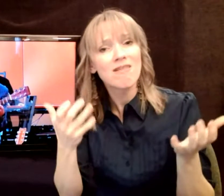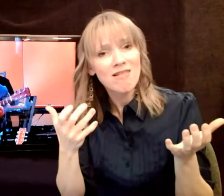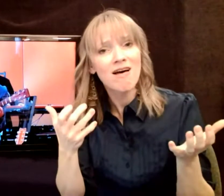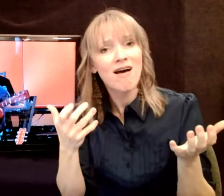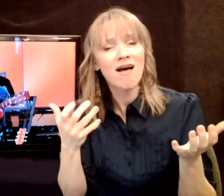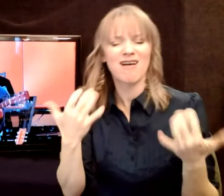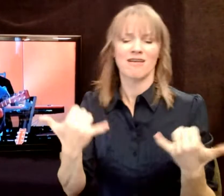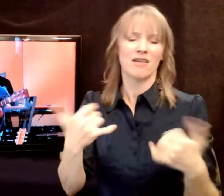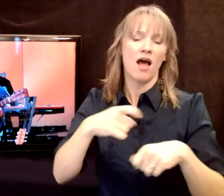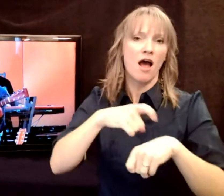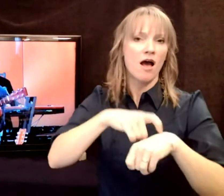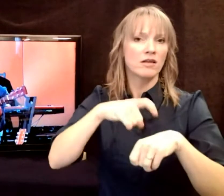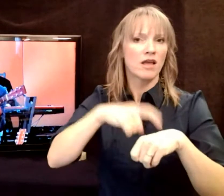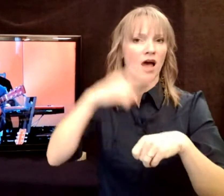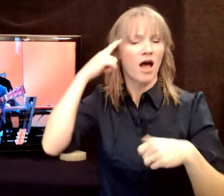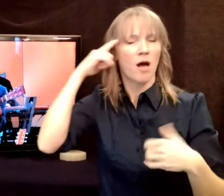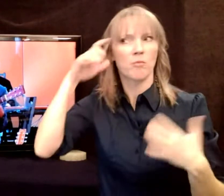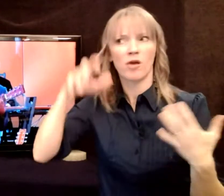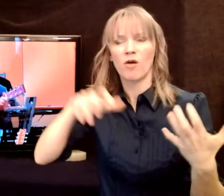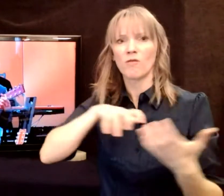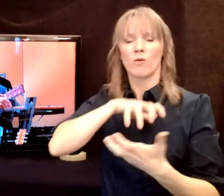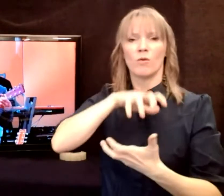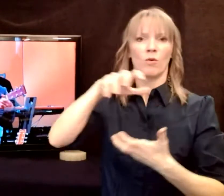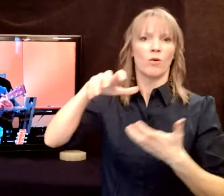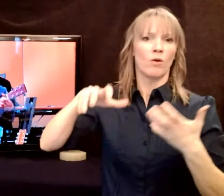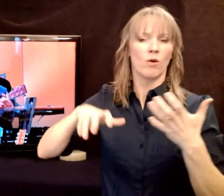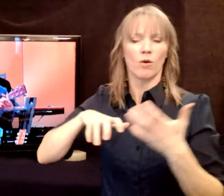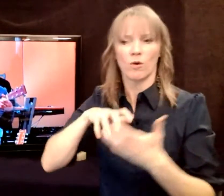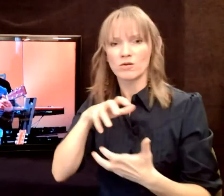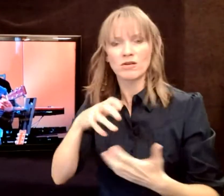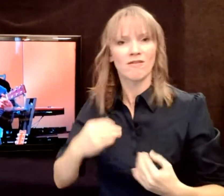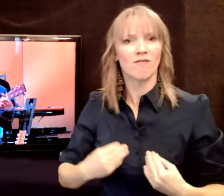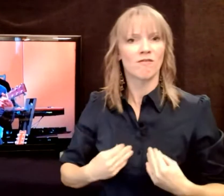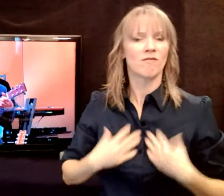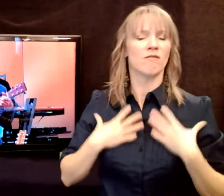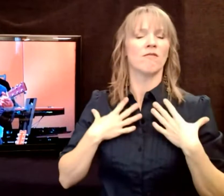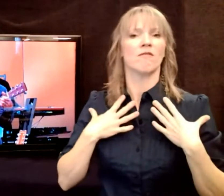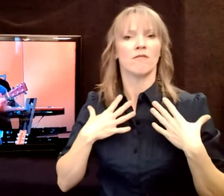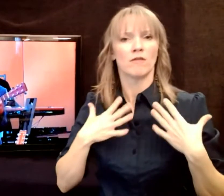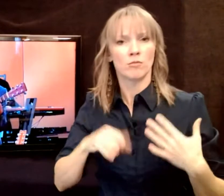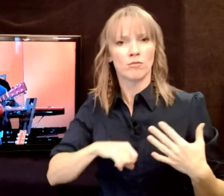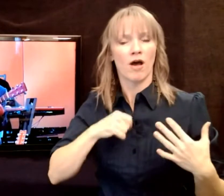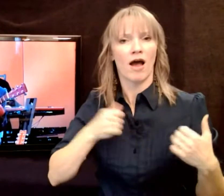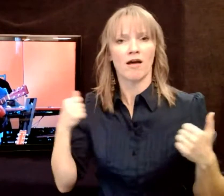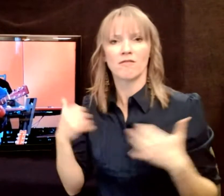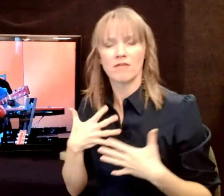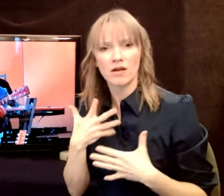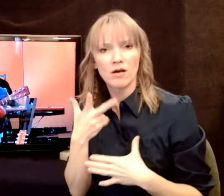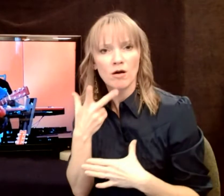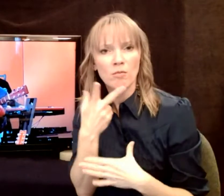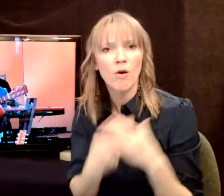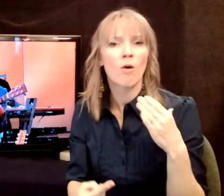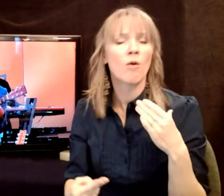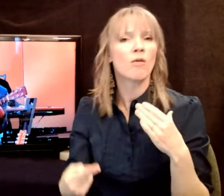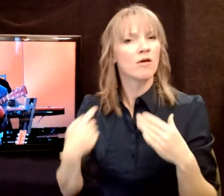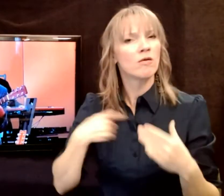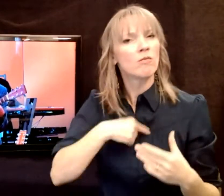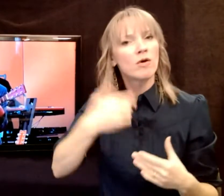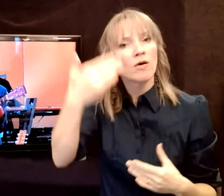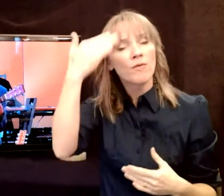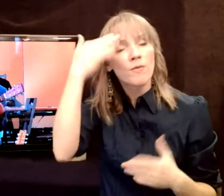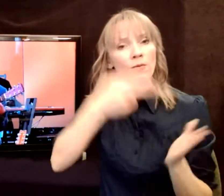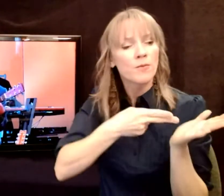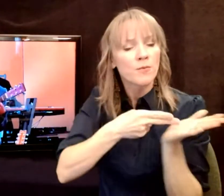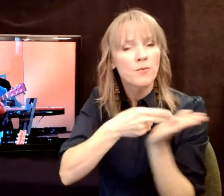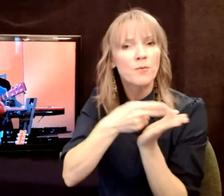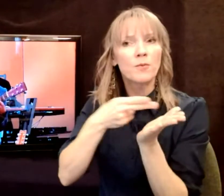of great confusion, filled with pride and fear, we'll hold these truths when